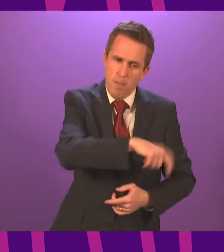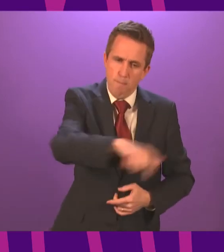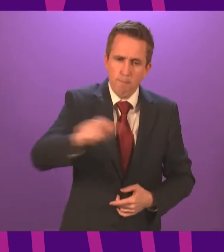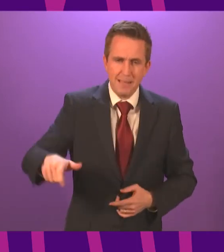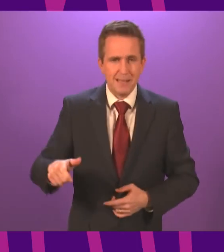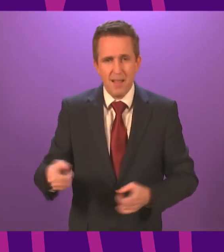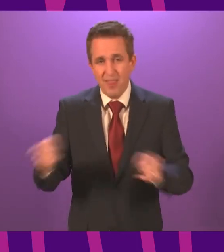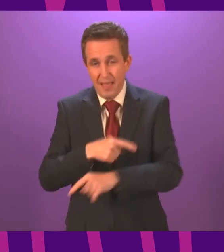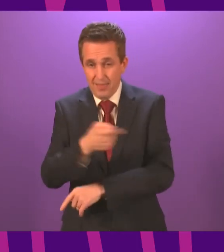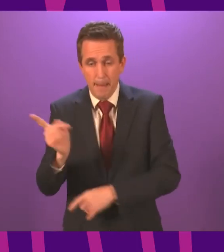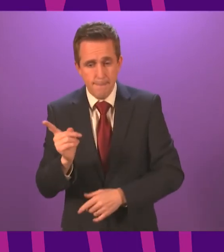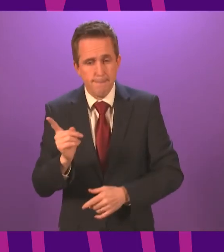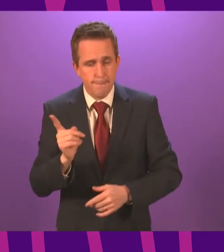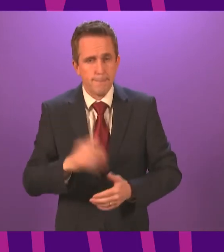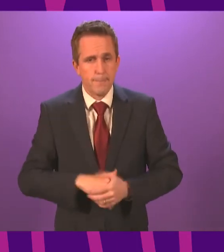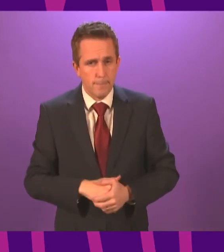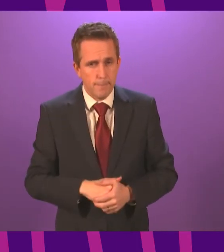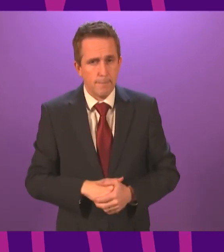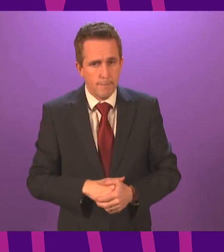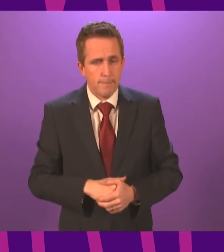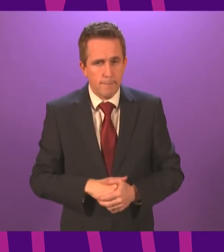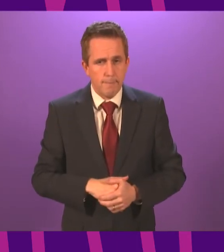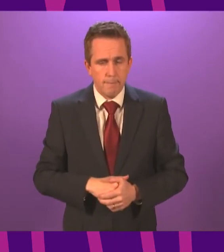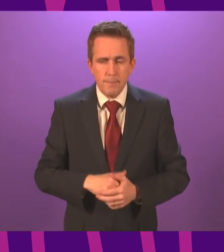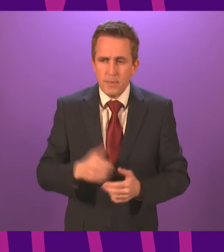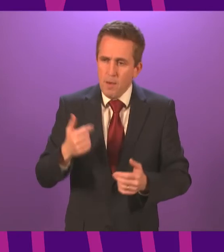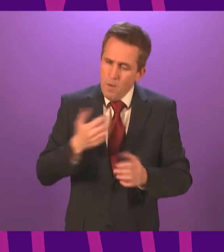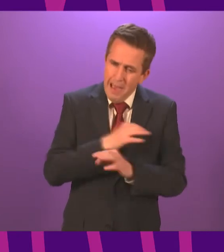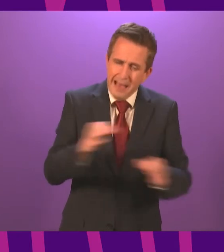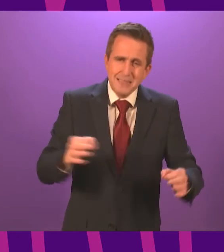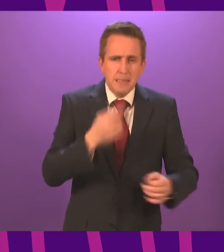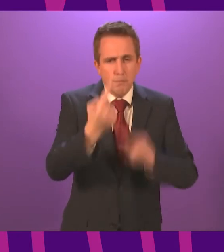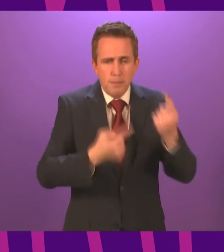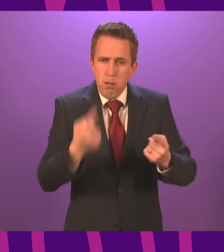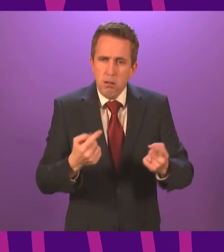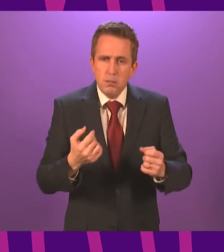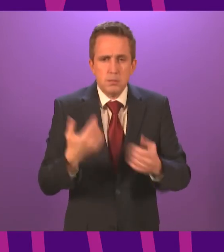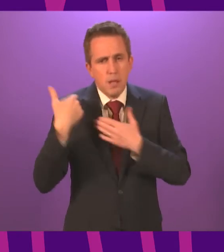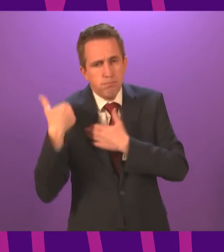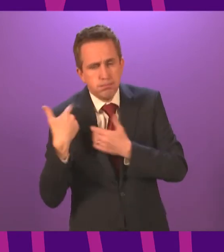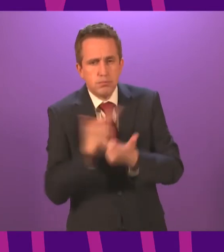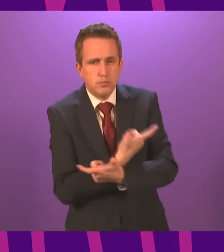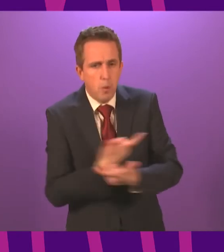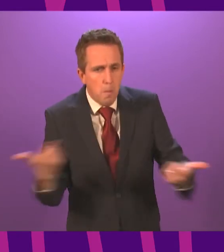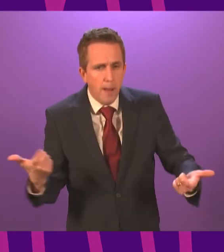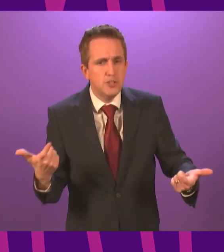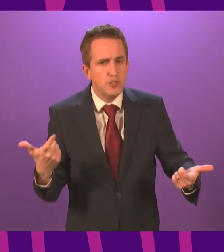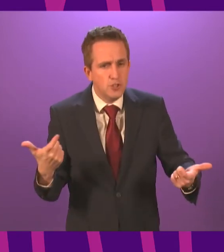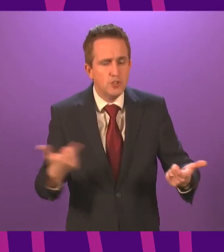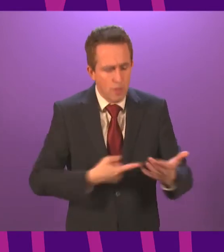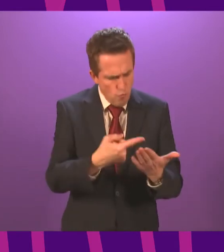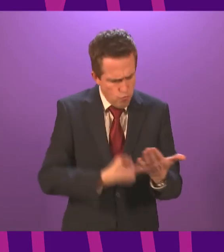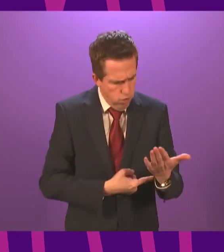they do. And more is being asked of those members of the public. The rules and laws they have to follow are becoming more and